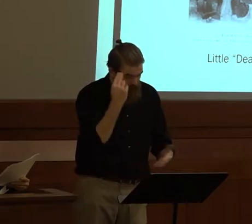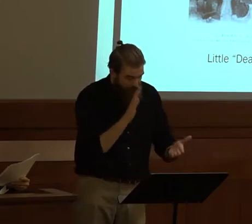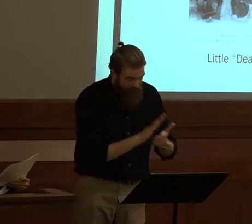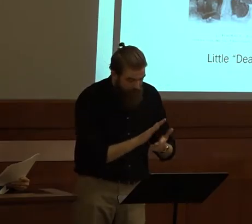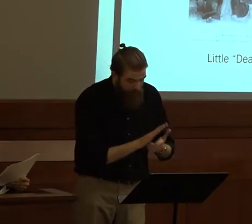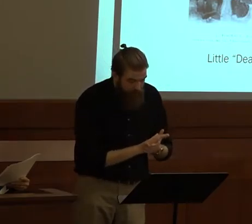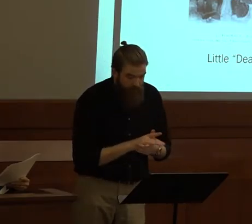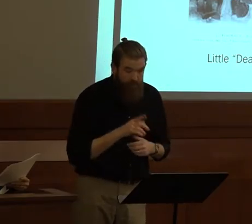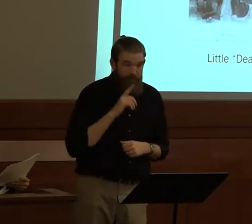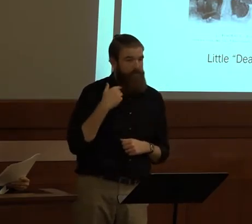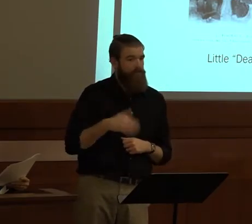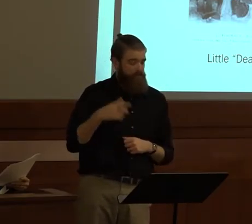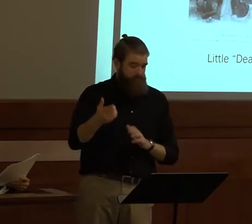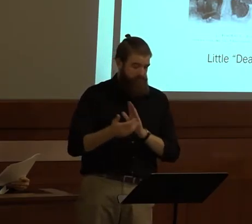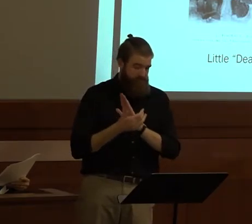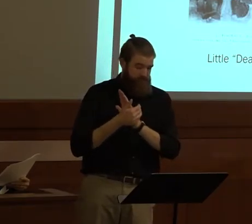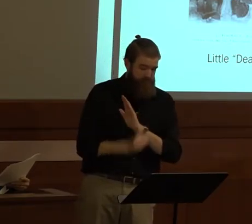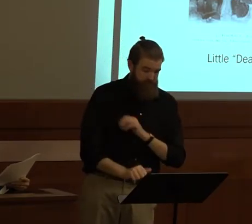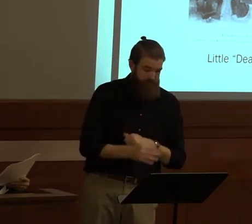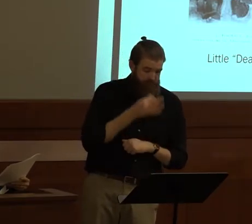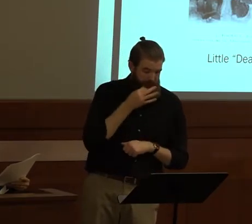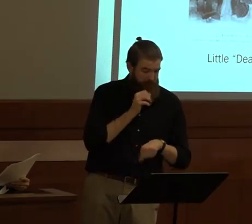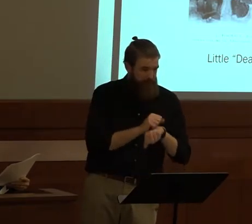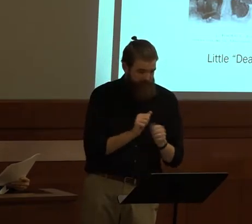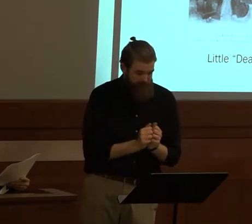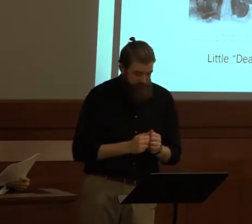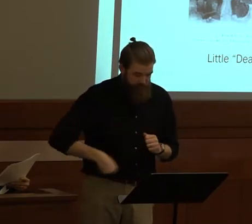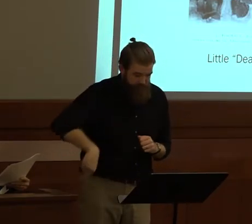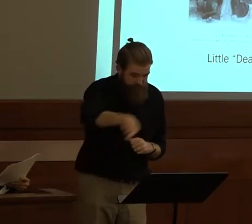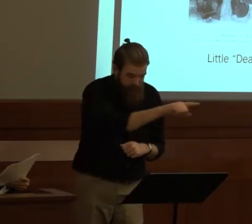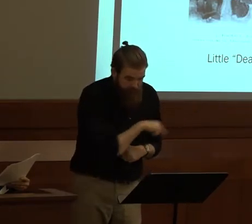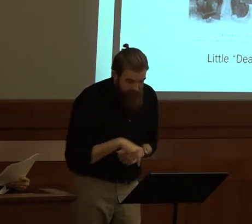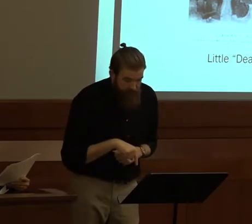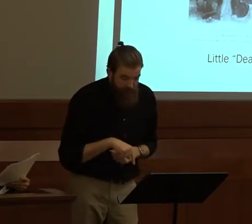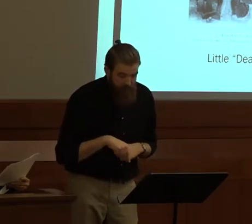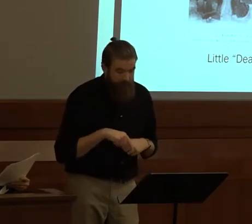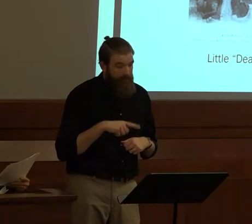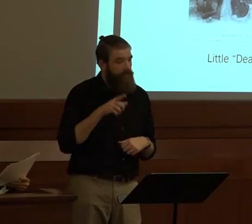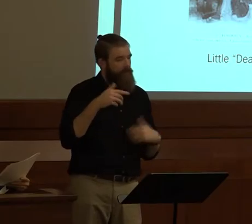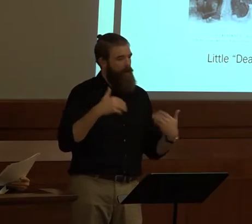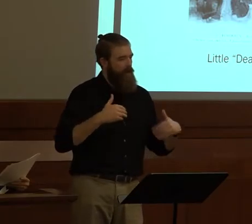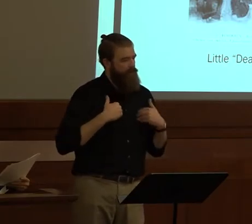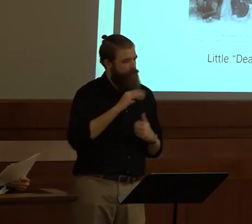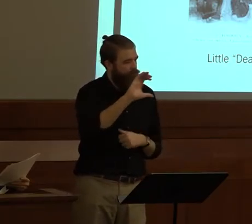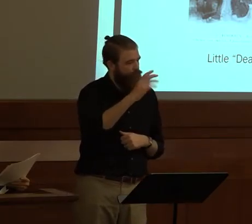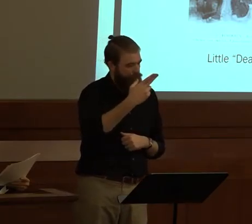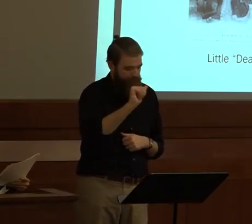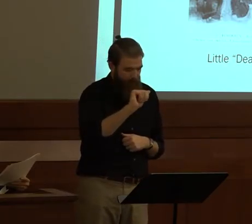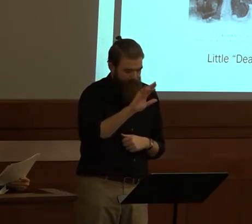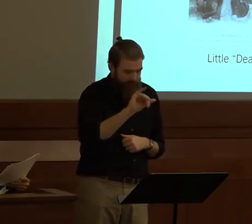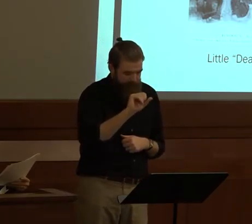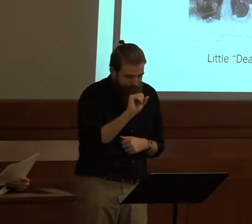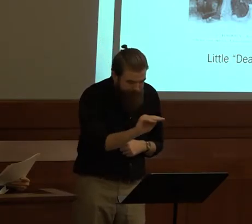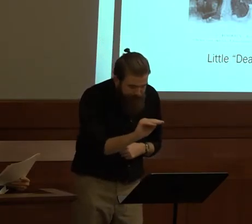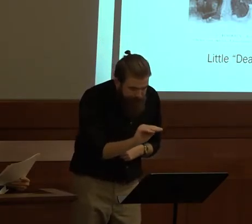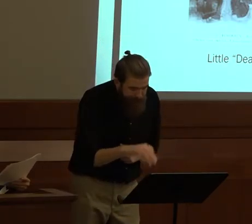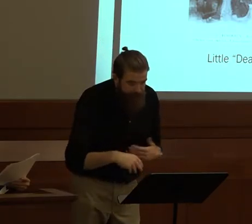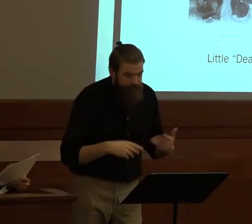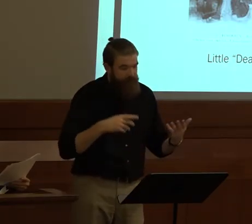gift, which is surely none other than a charism for language and preaching, combined with an urgent evangelical